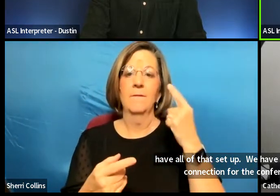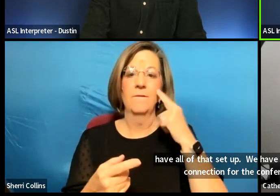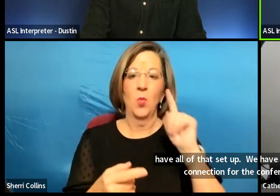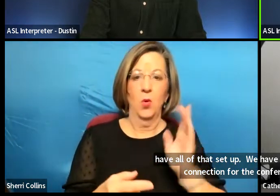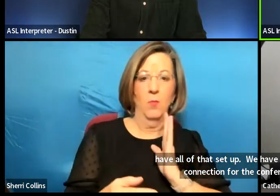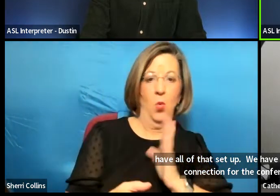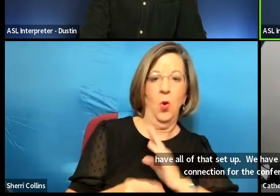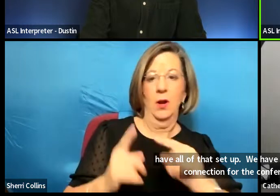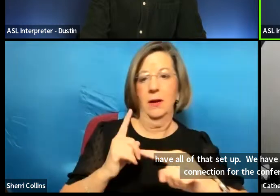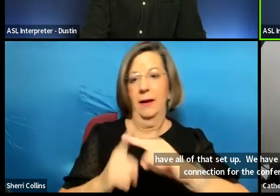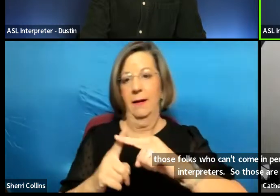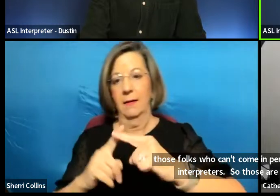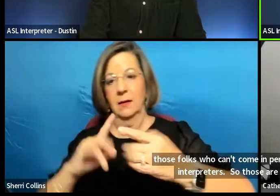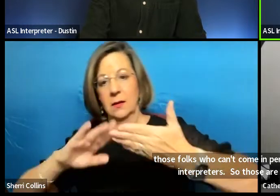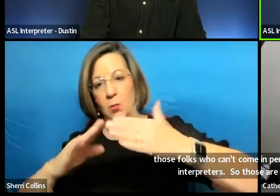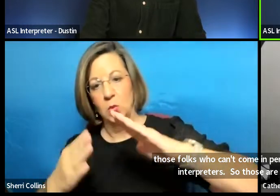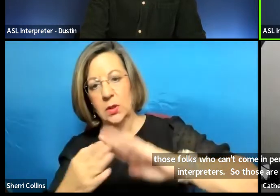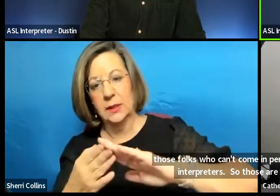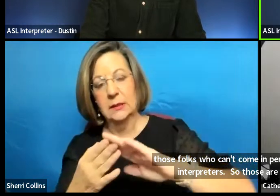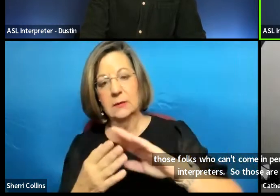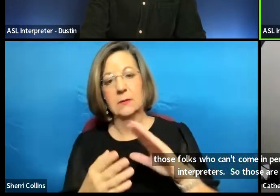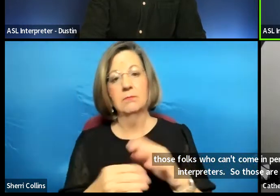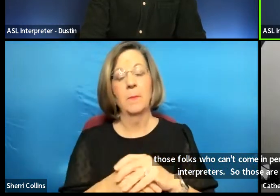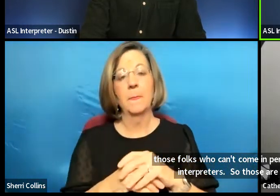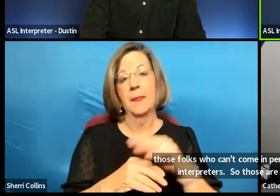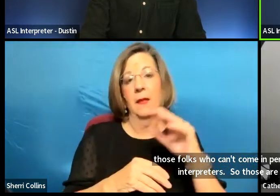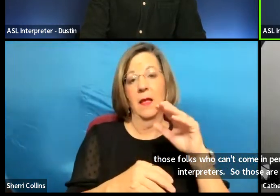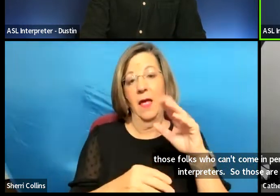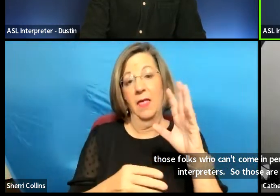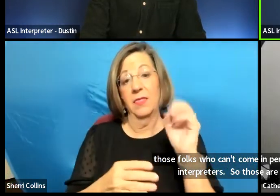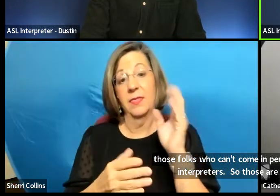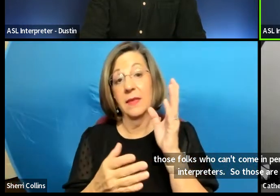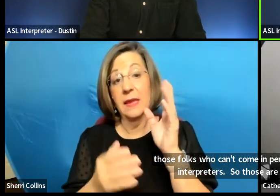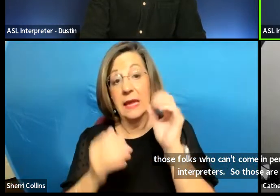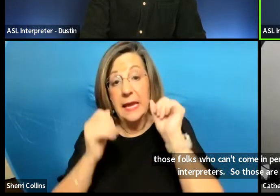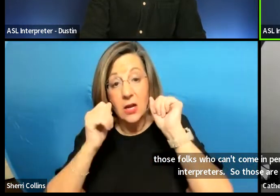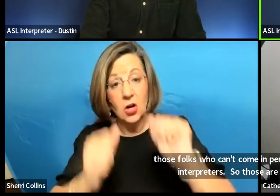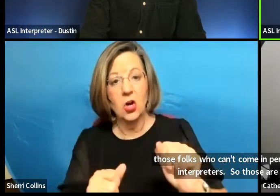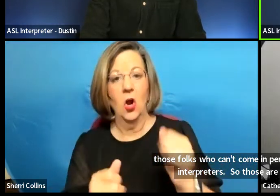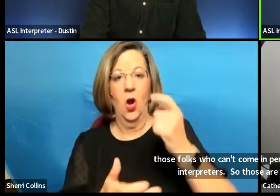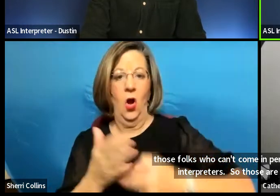to Yuma for the board, plus for the community.